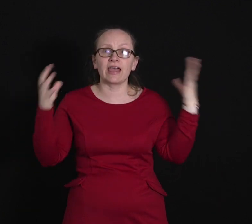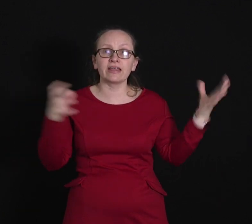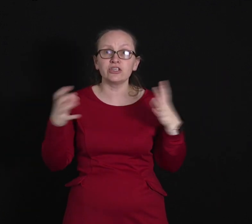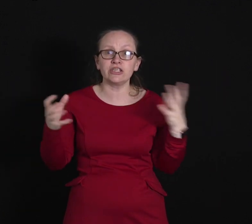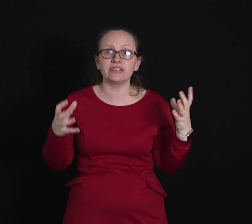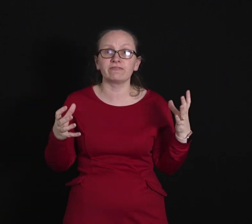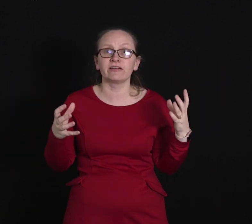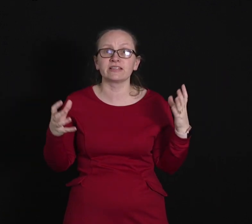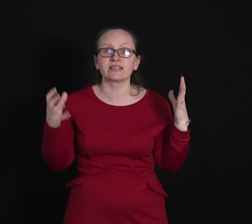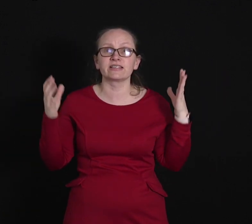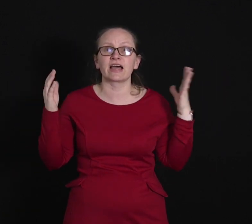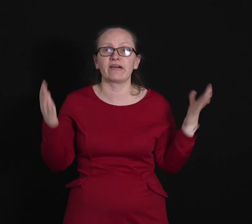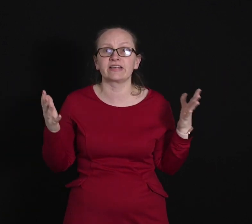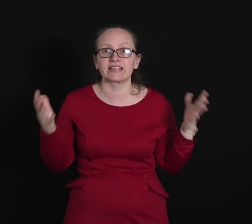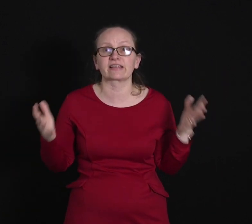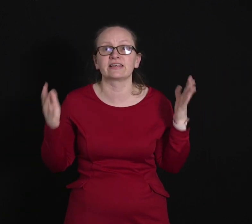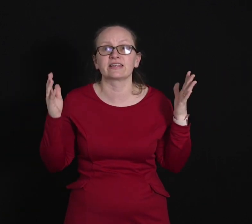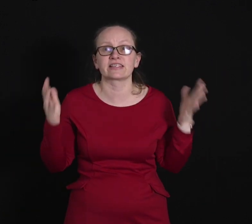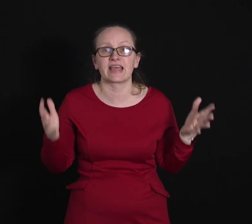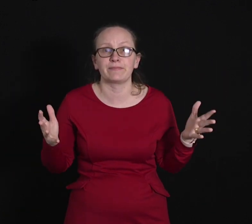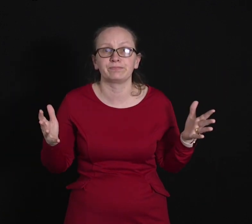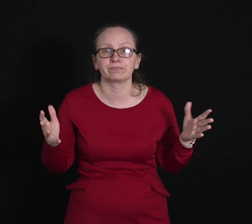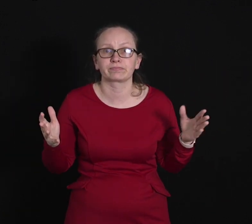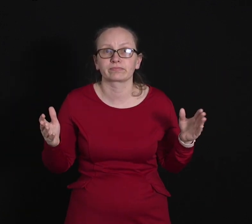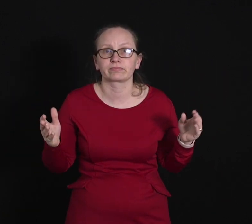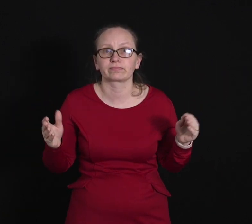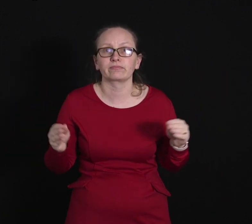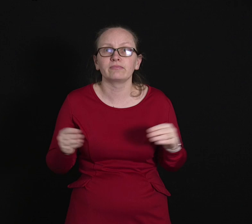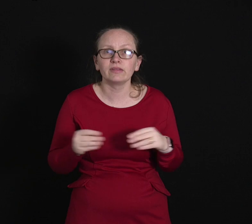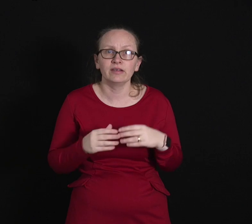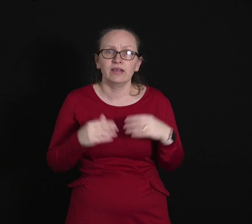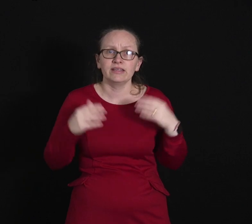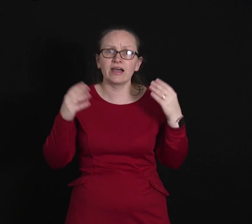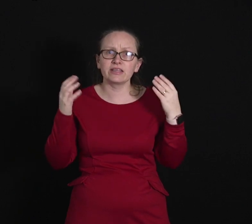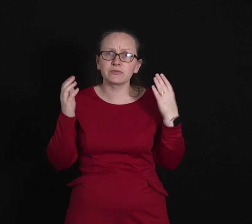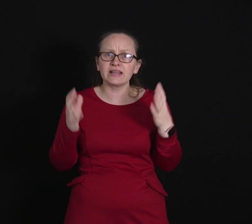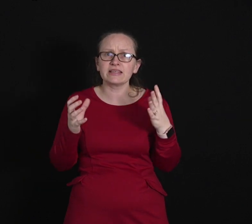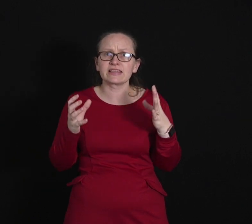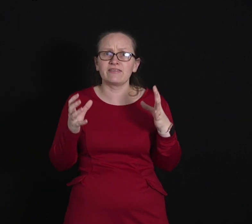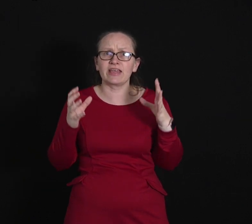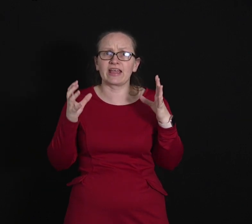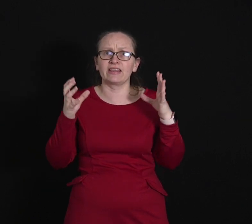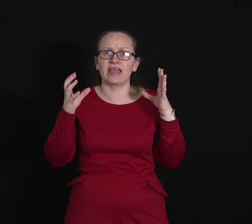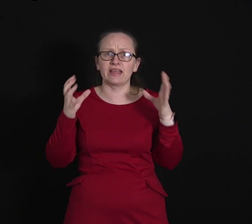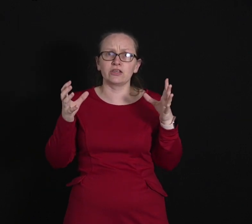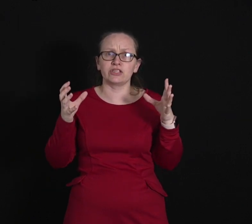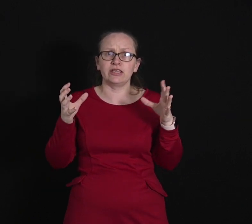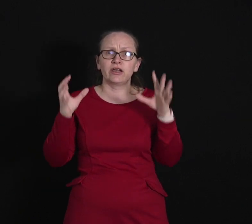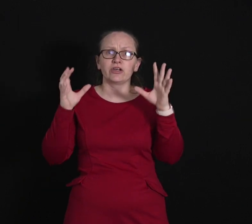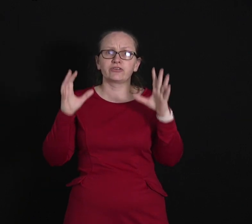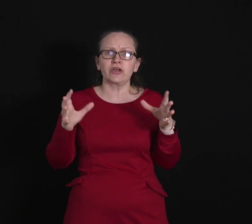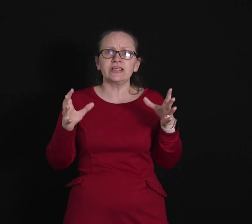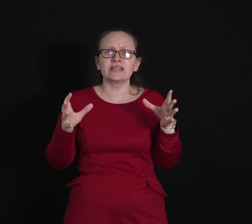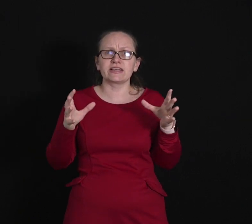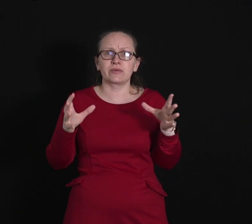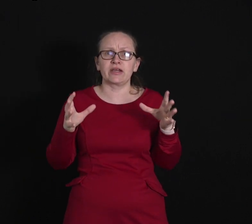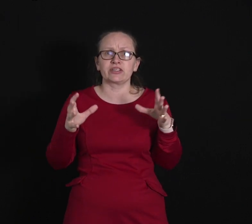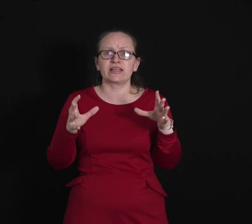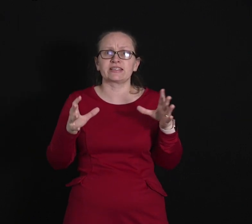energy differences are exactly the same. Now as well as giving an energy Schrodinger's equation lets